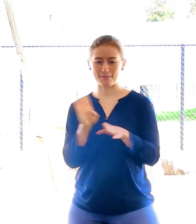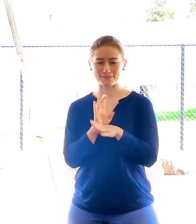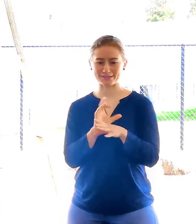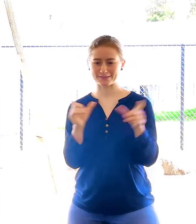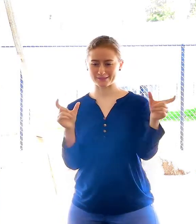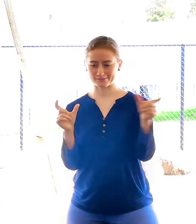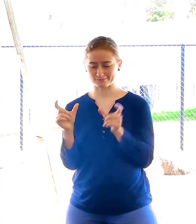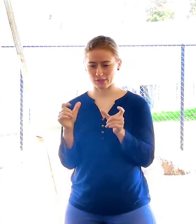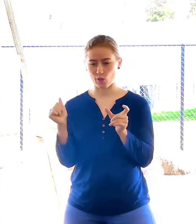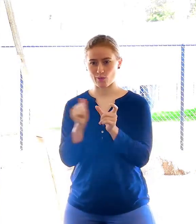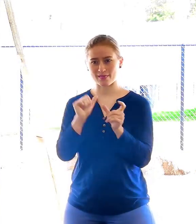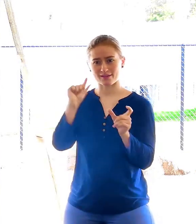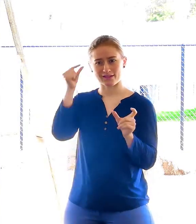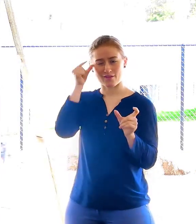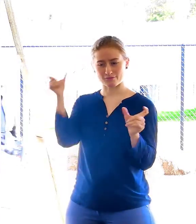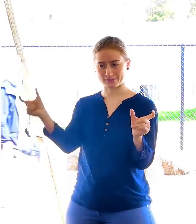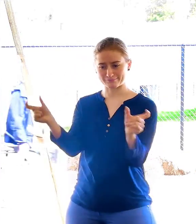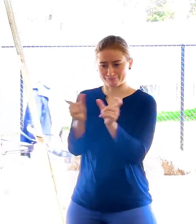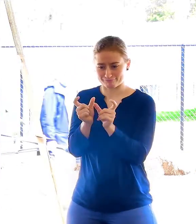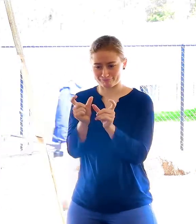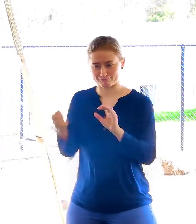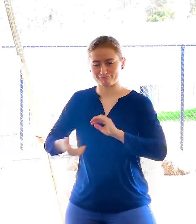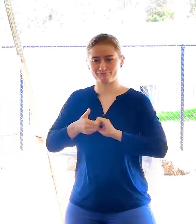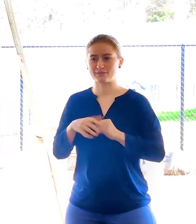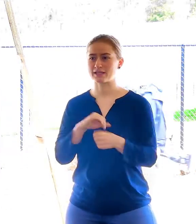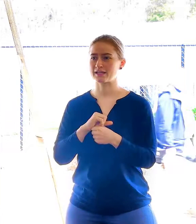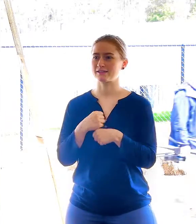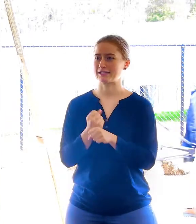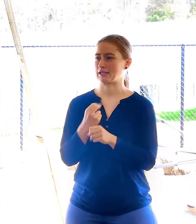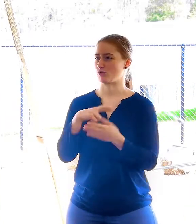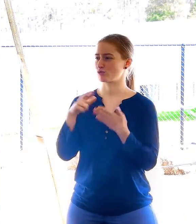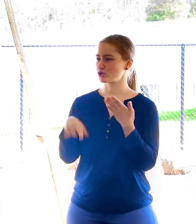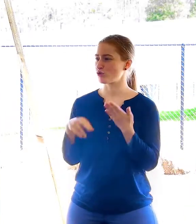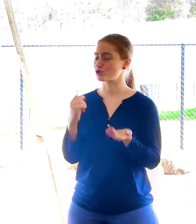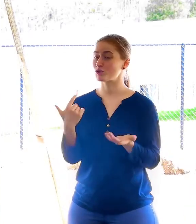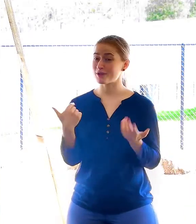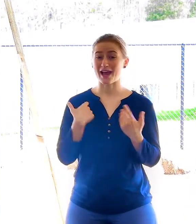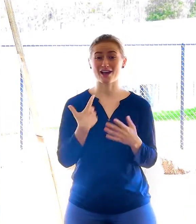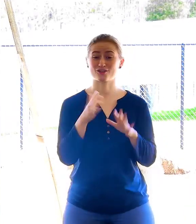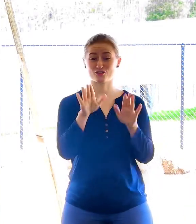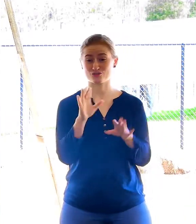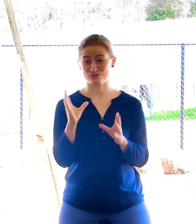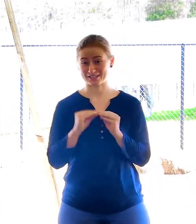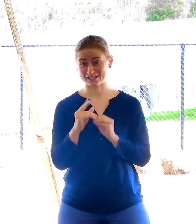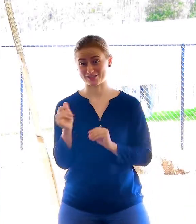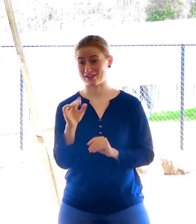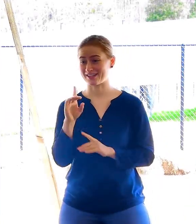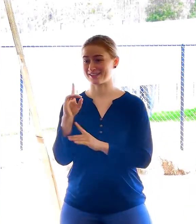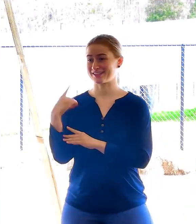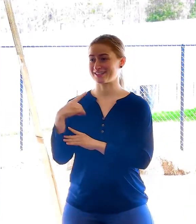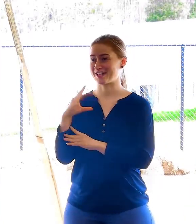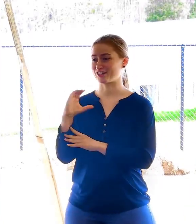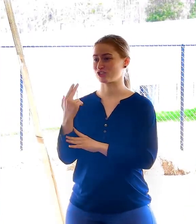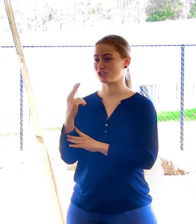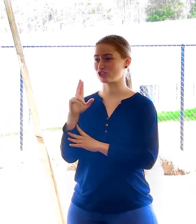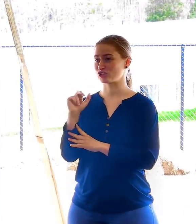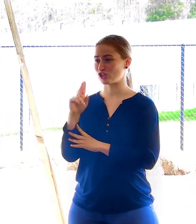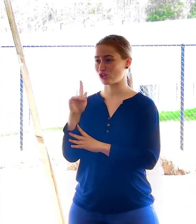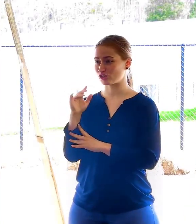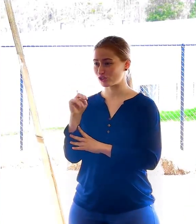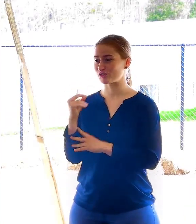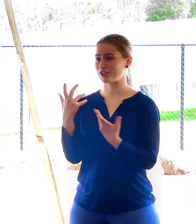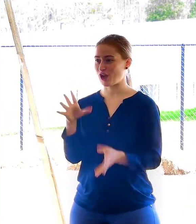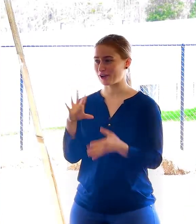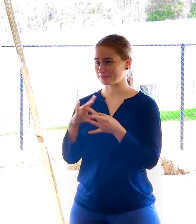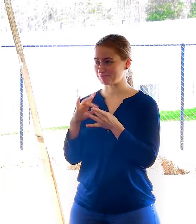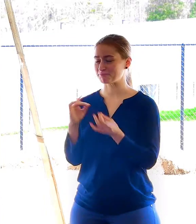together with government to get results. And so we had a great session, as Delegate Charkoudian